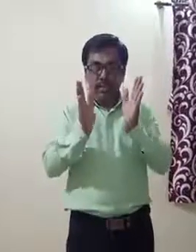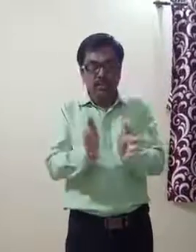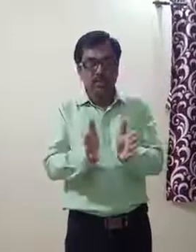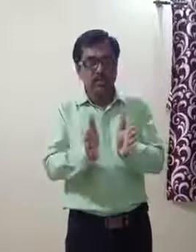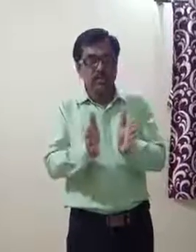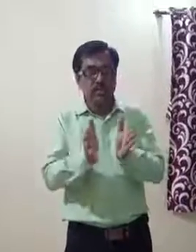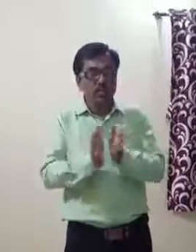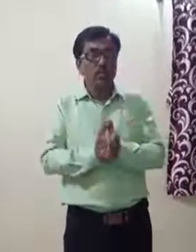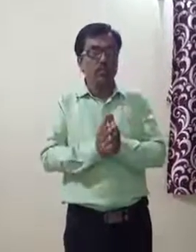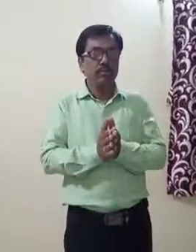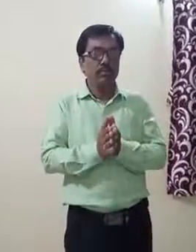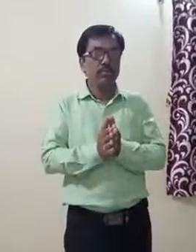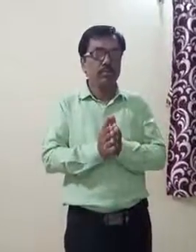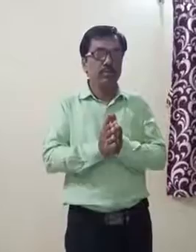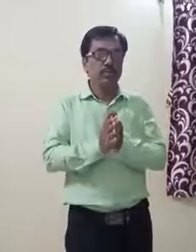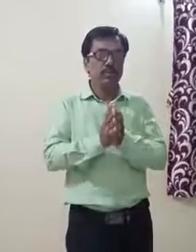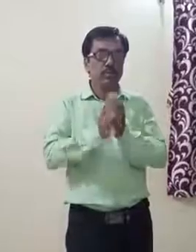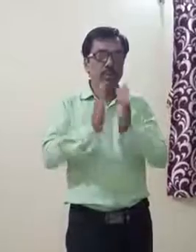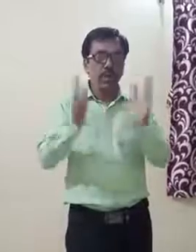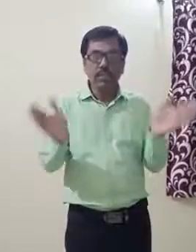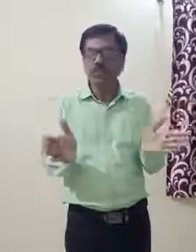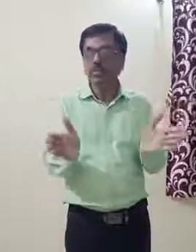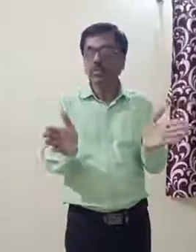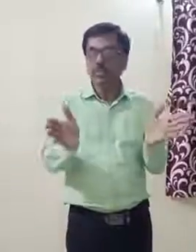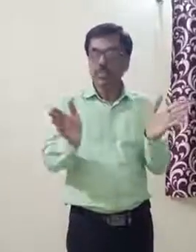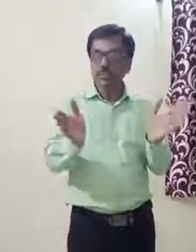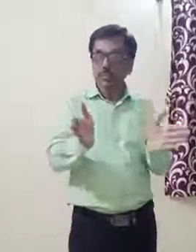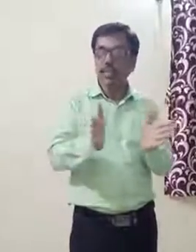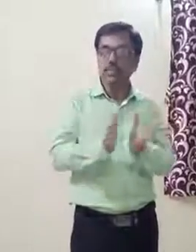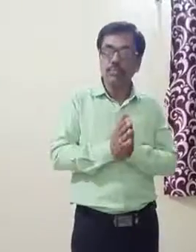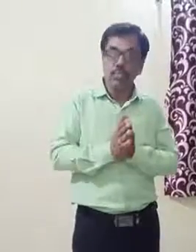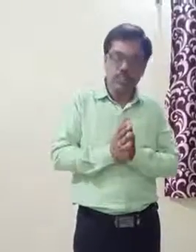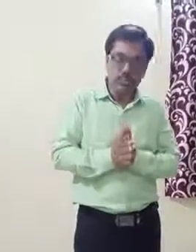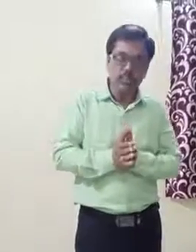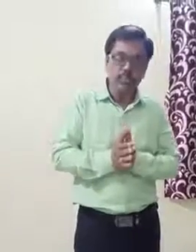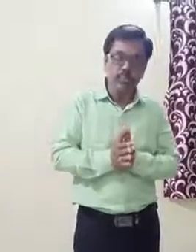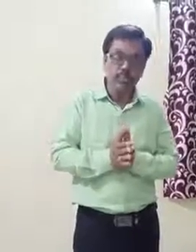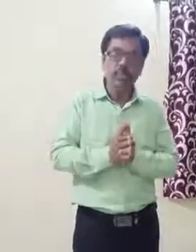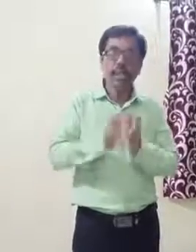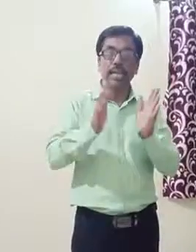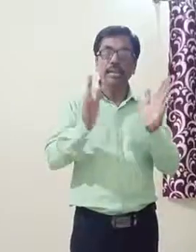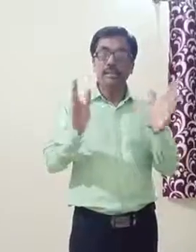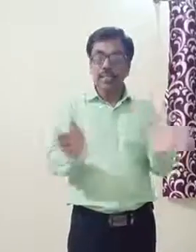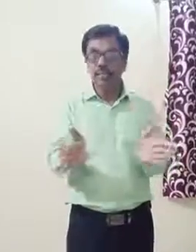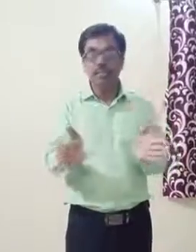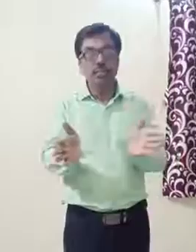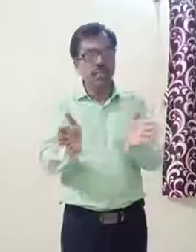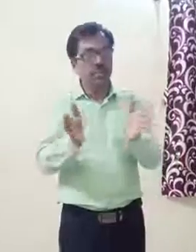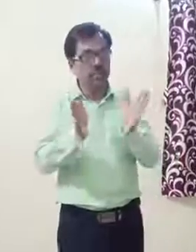his rule, means all the measures introduced by the Napoleon's rule or the advantages given by the